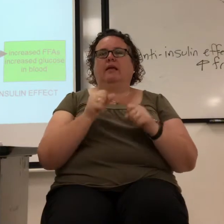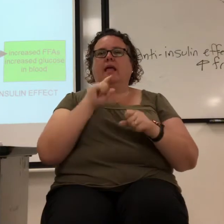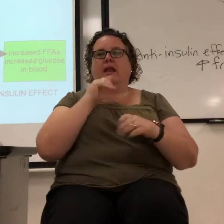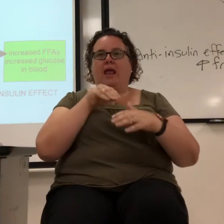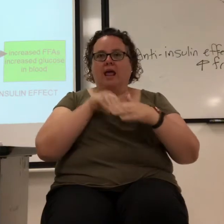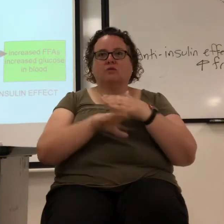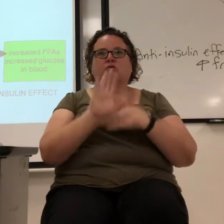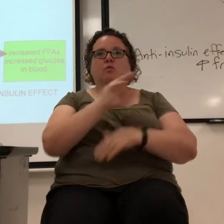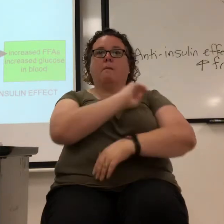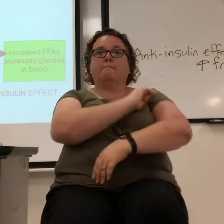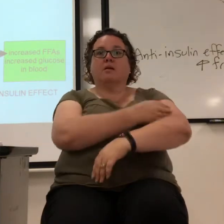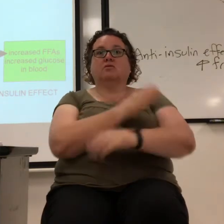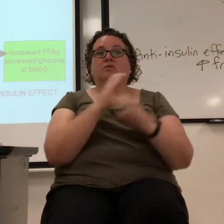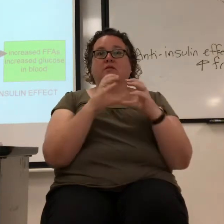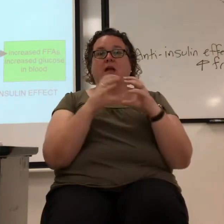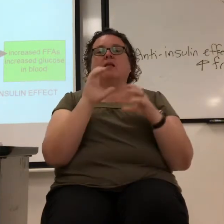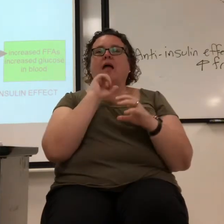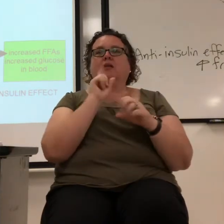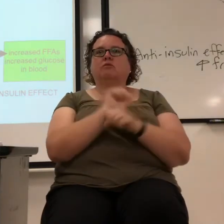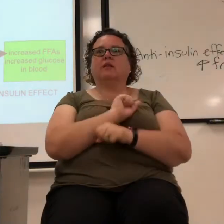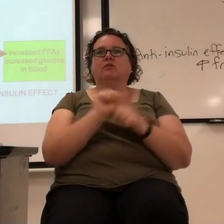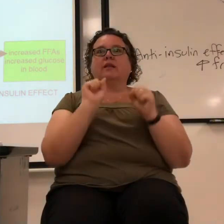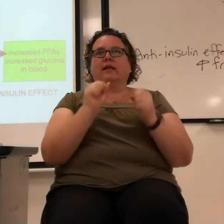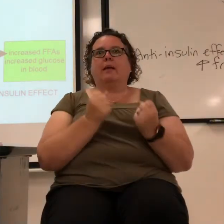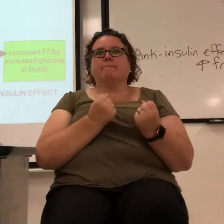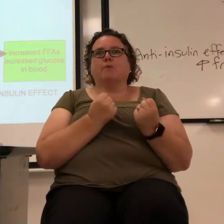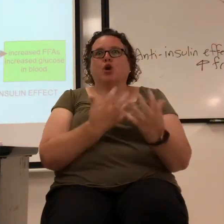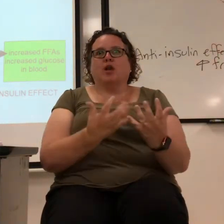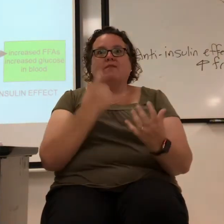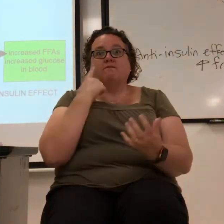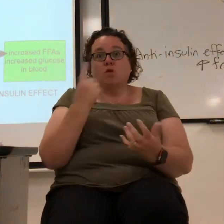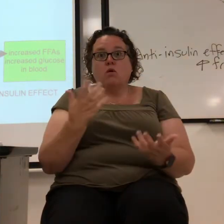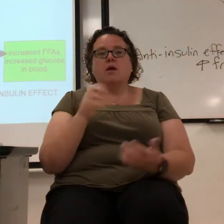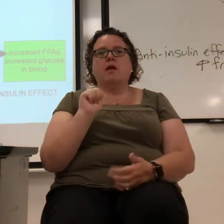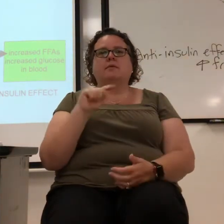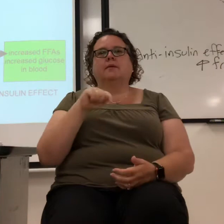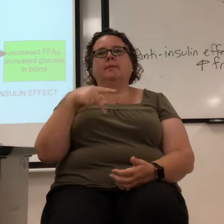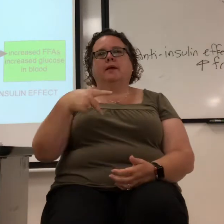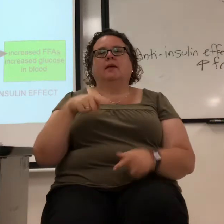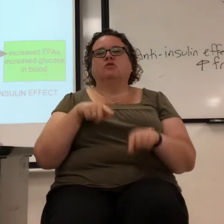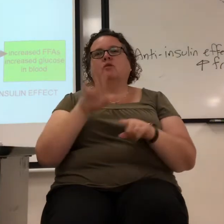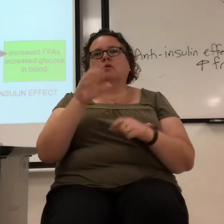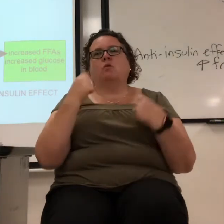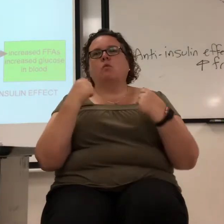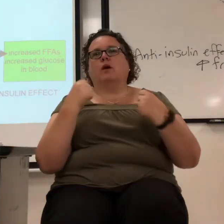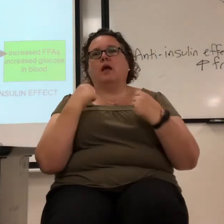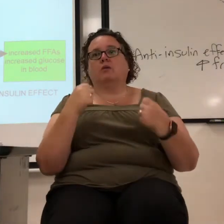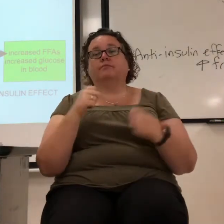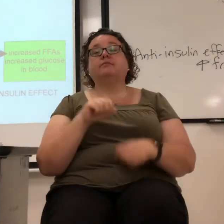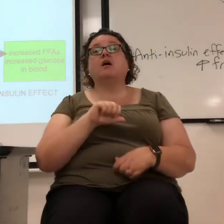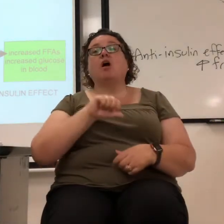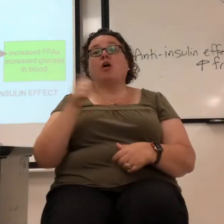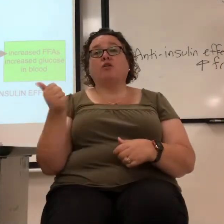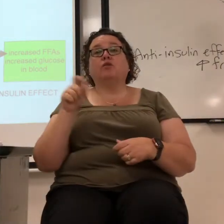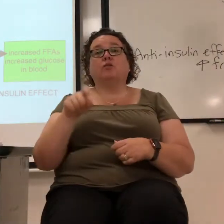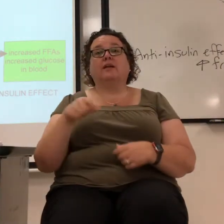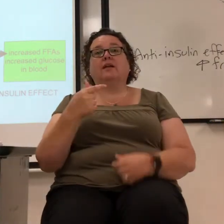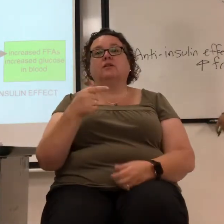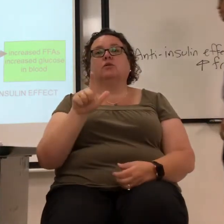muscle cell, and you can literally burn it for ATP during your workout. All right, so the other thing you need is